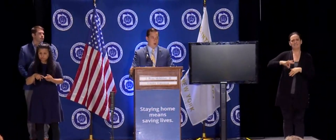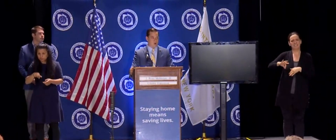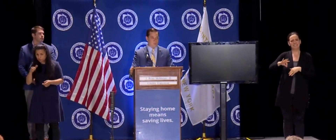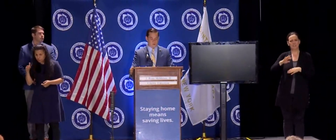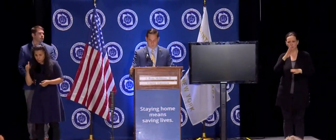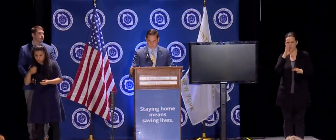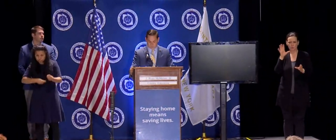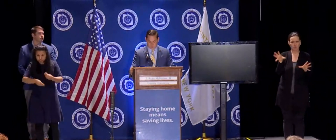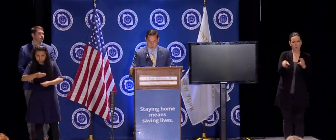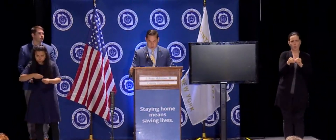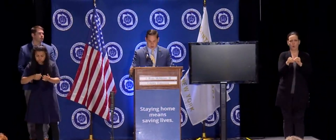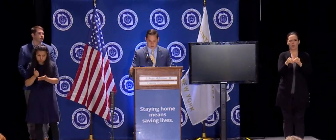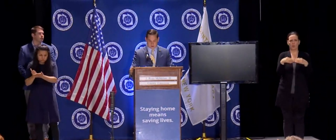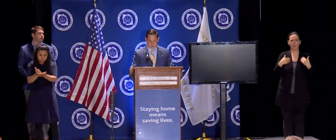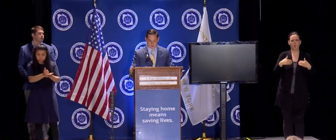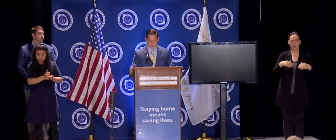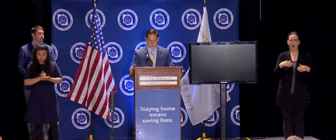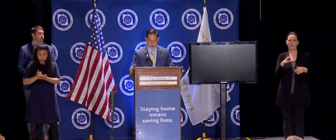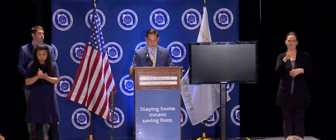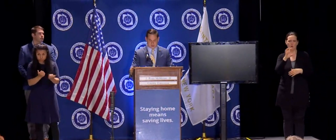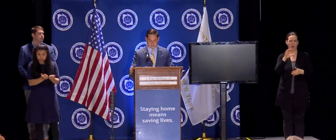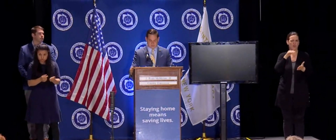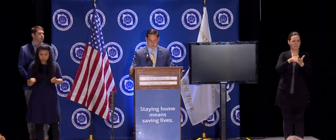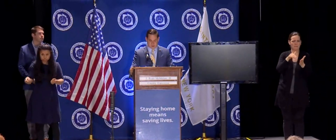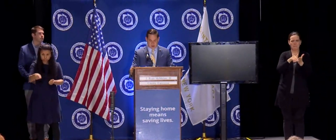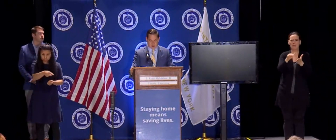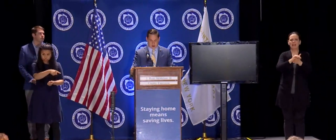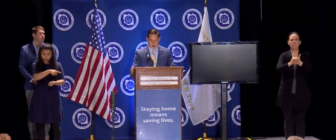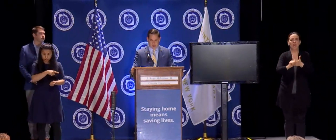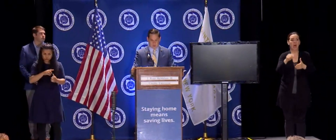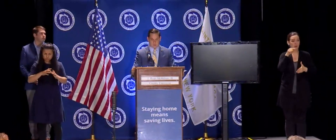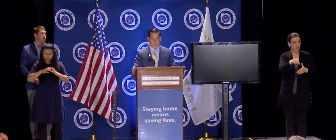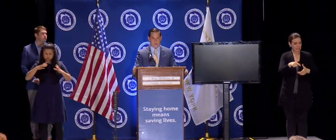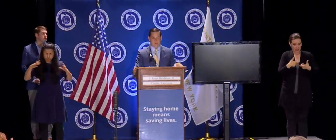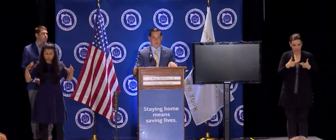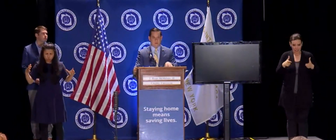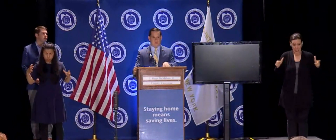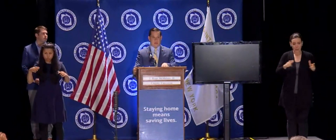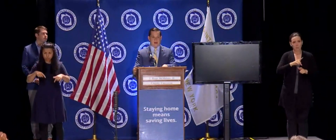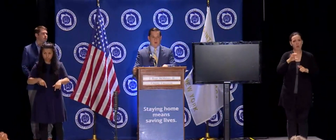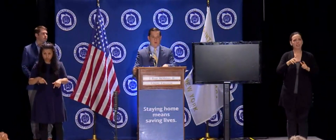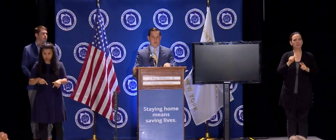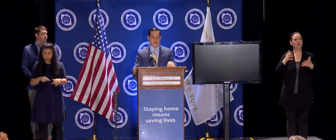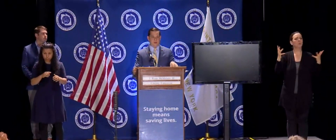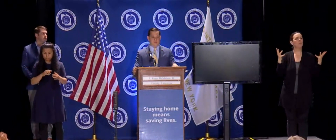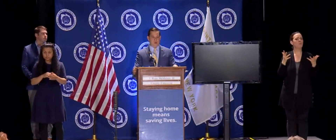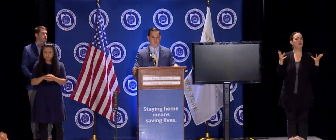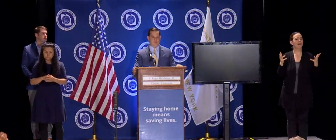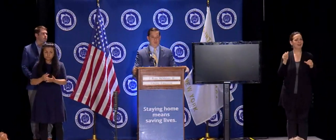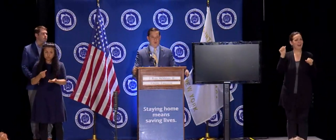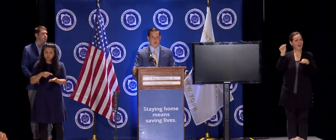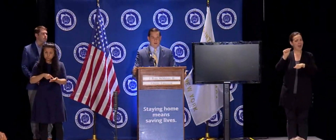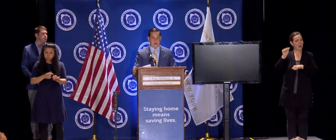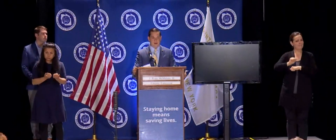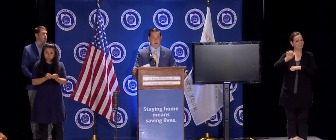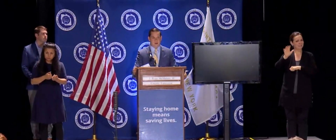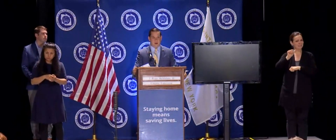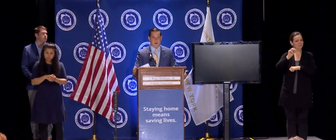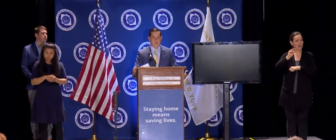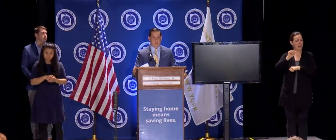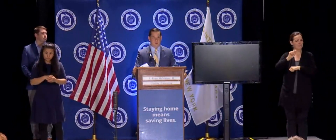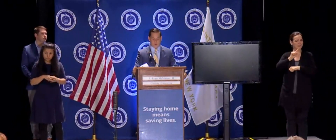really remarkable. And so it's a big project. And we got it going again. The construction's going